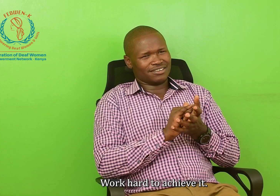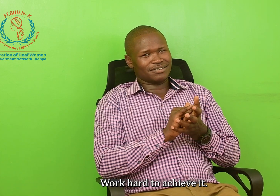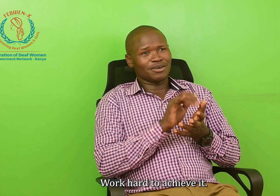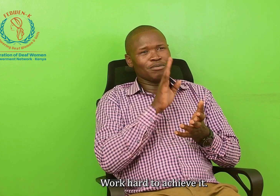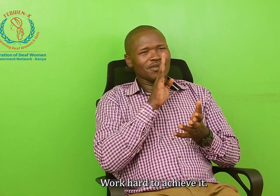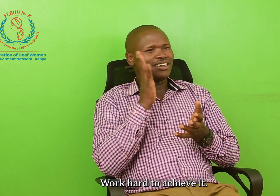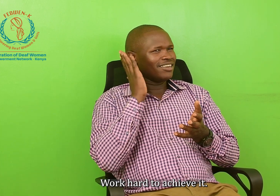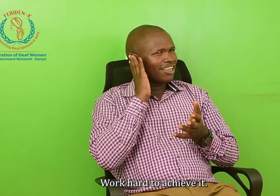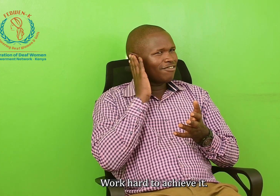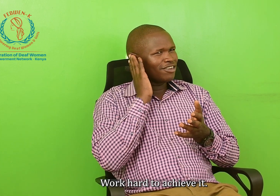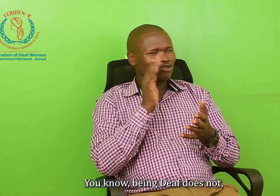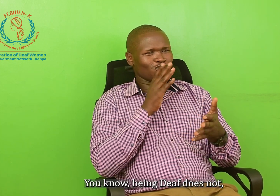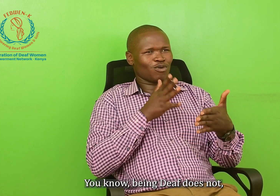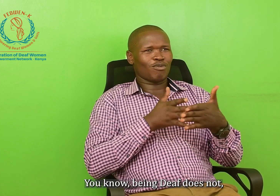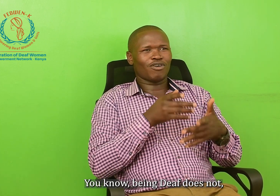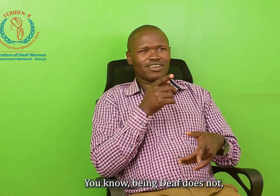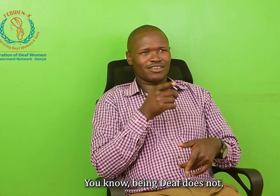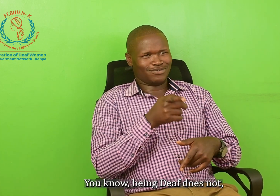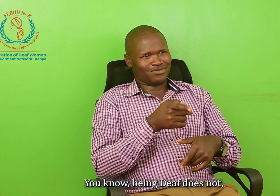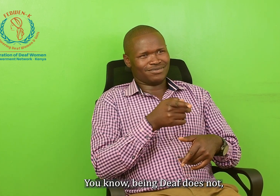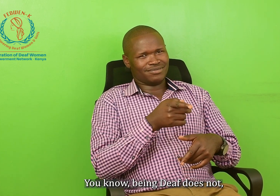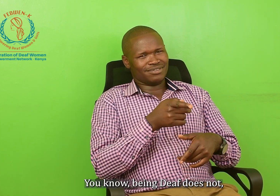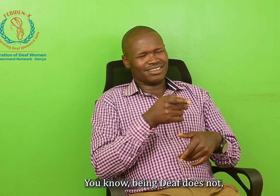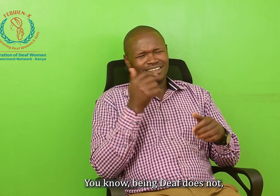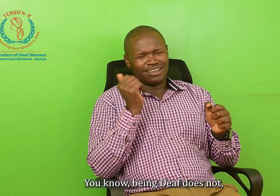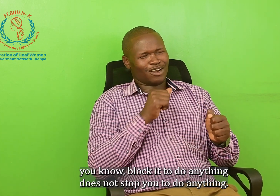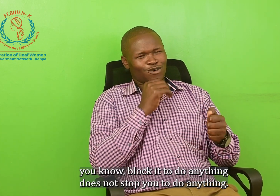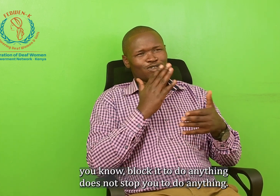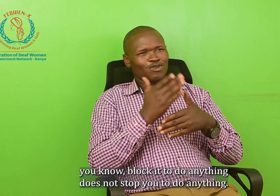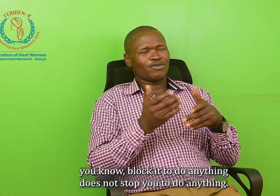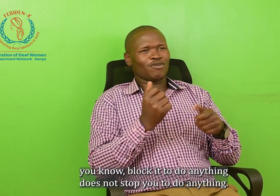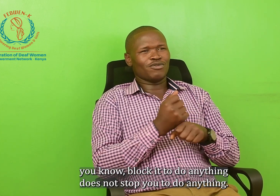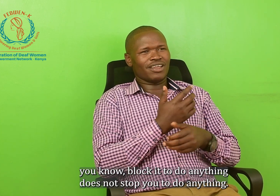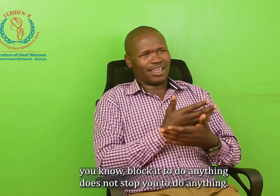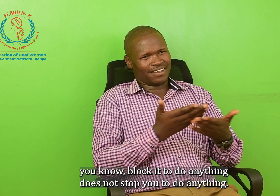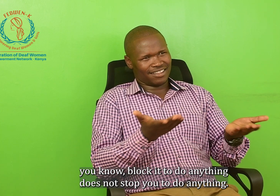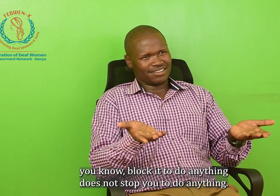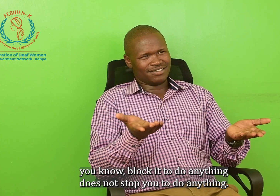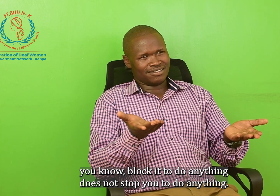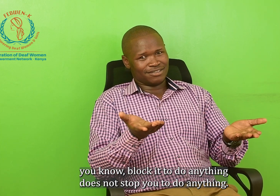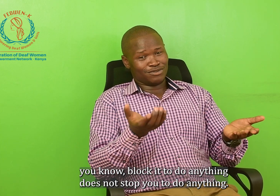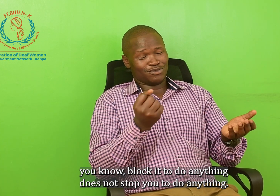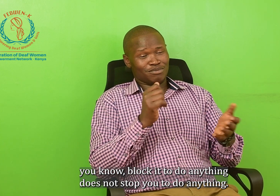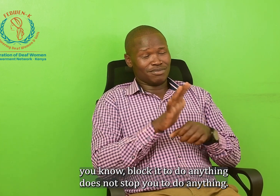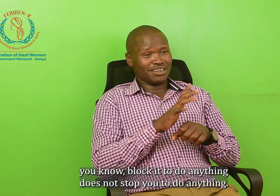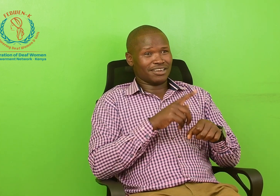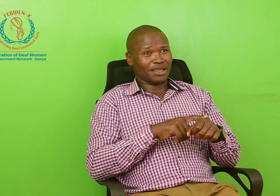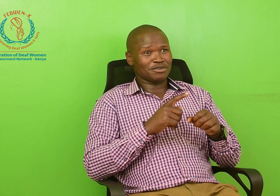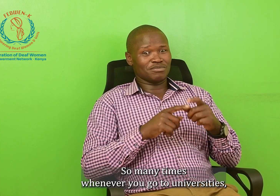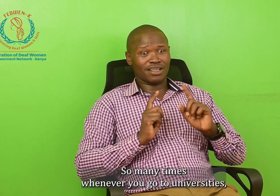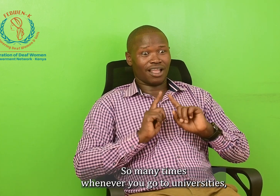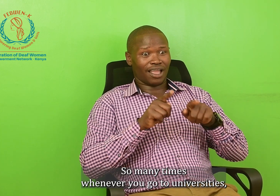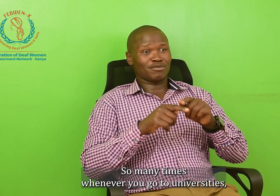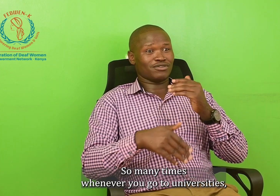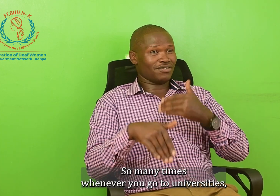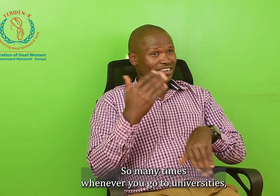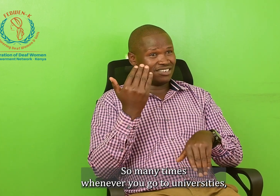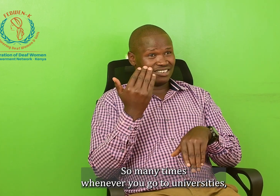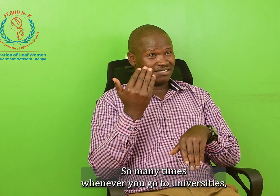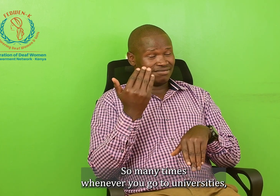it. Being deaf does not, block you to do anything, does not stop you to do anything. So many times whenever you go